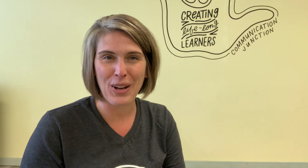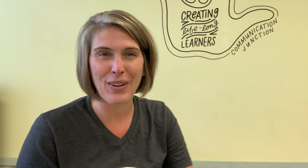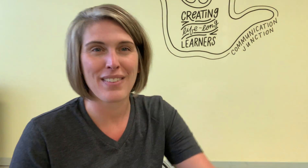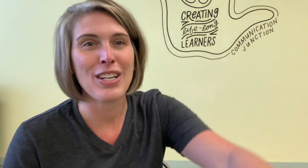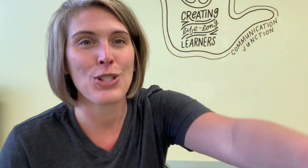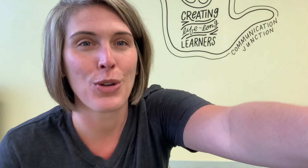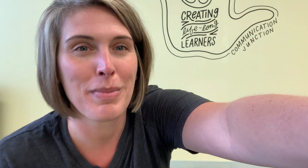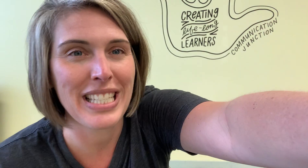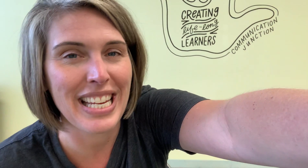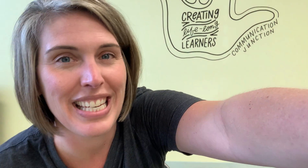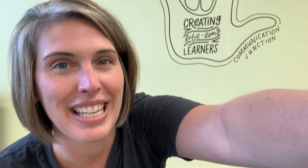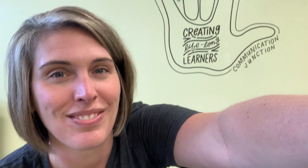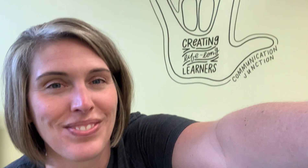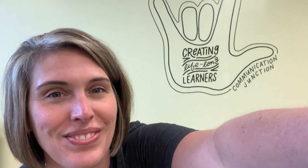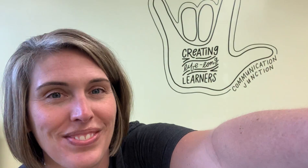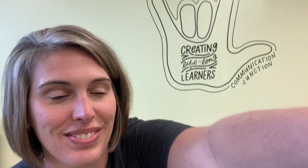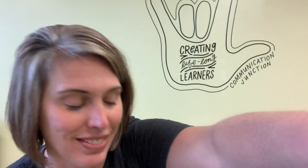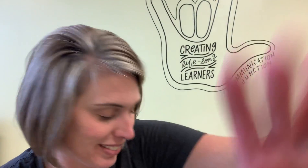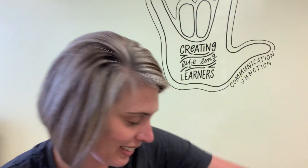right, join me standing.